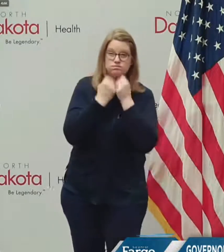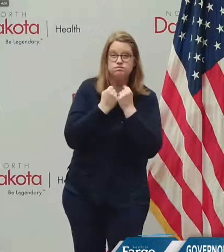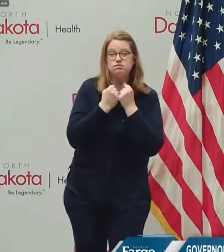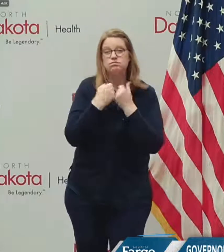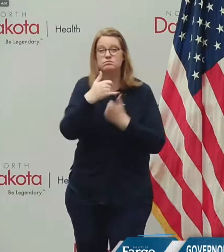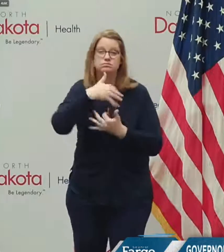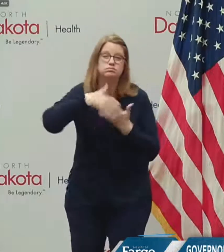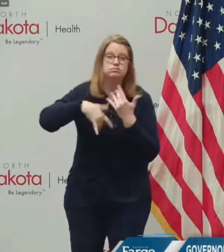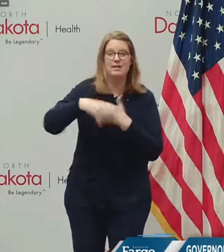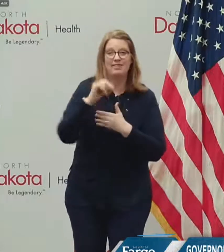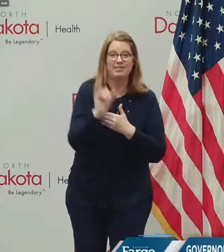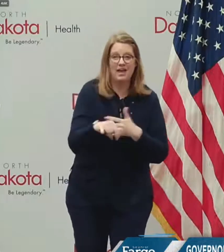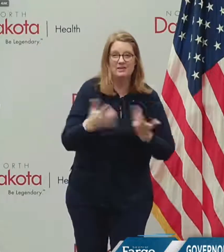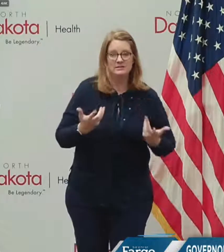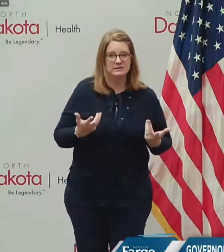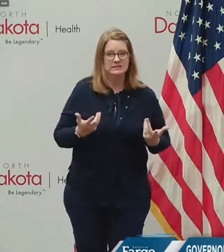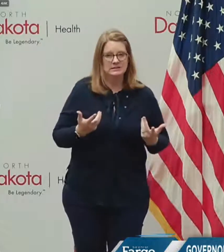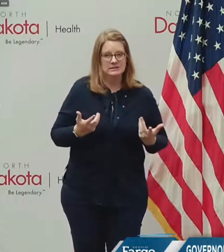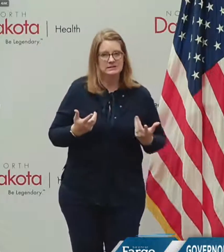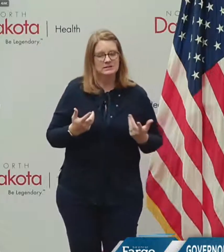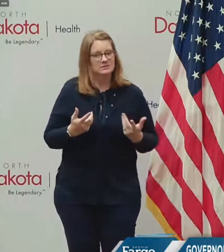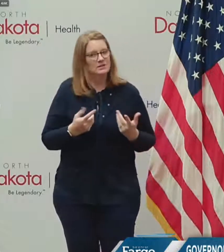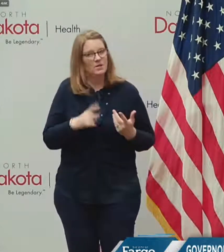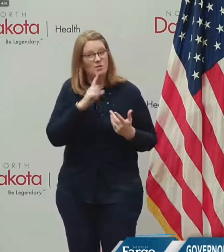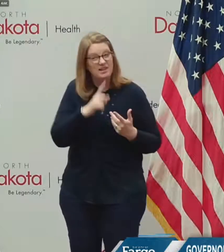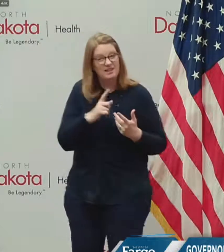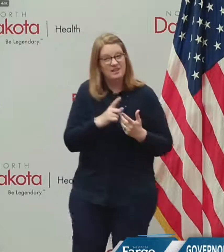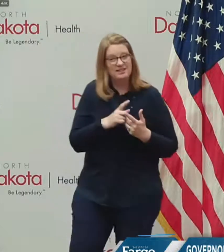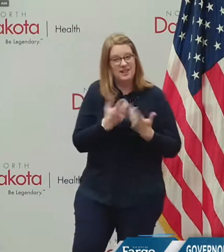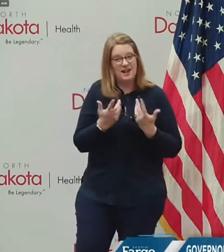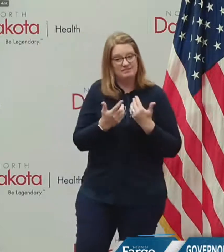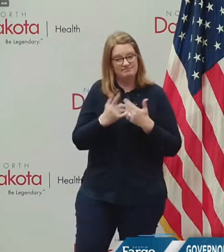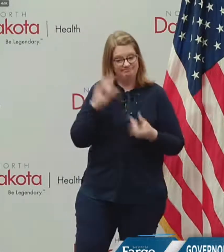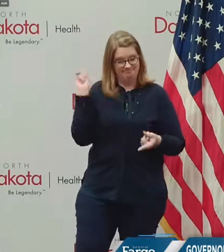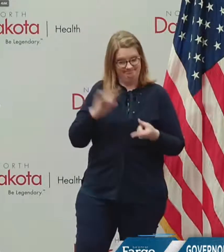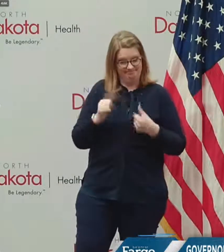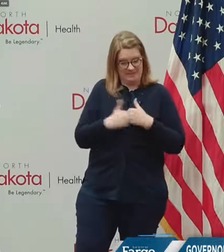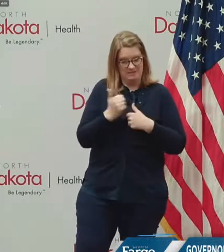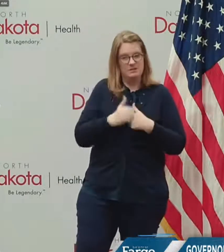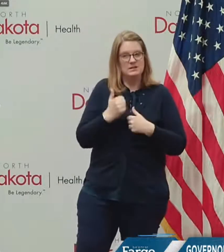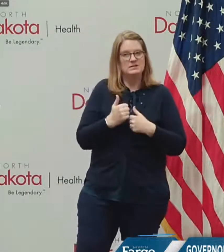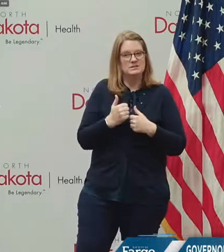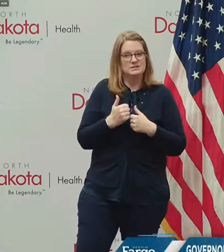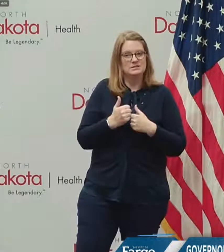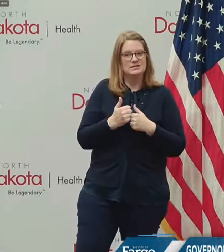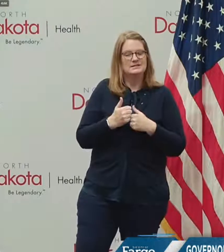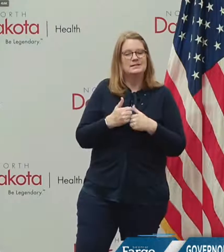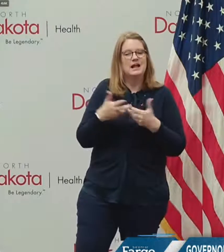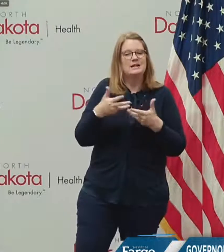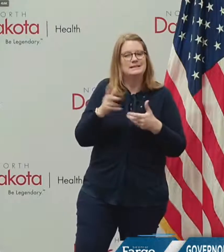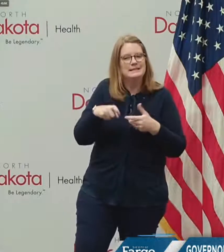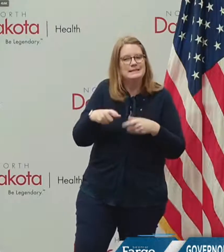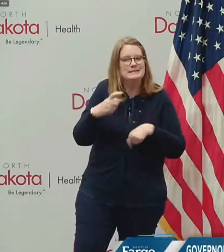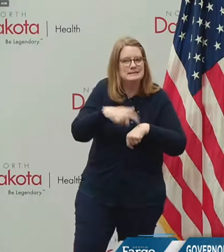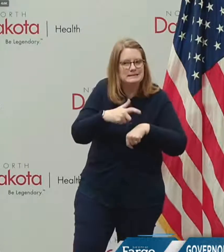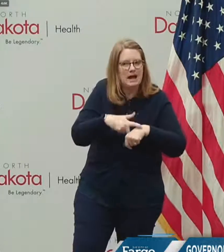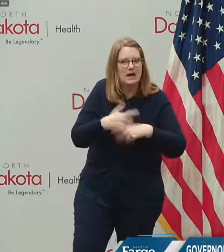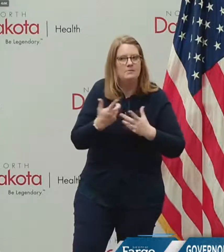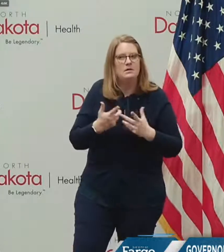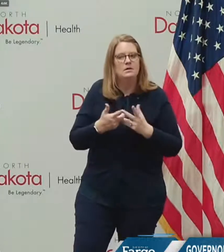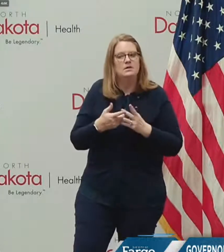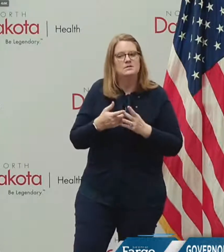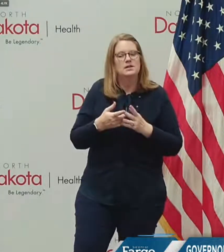opportunity. Mitigation takes some time because the incubation period of this can be several weeks. So if we